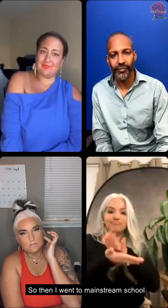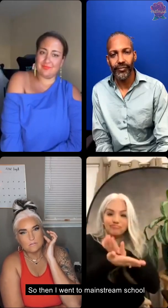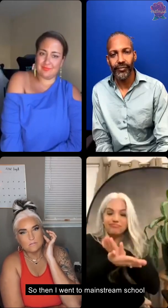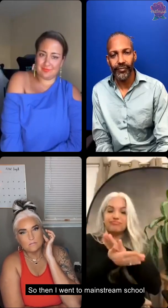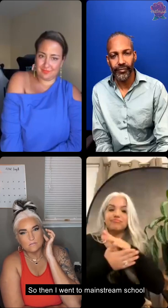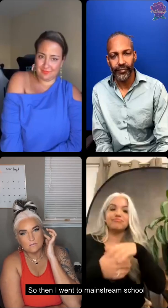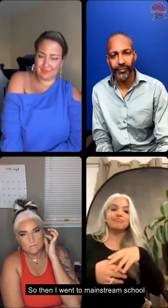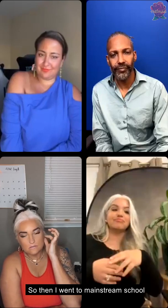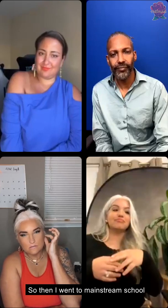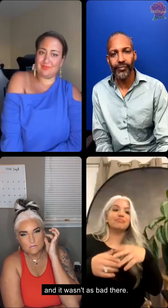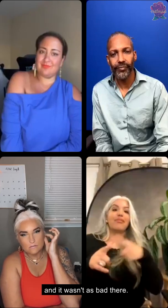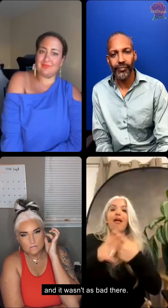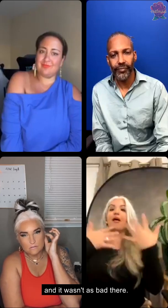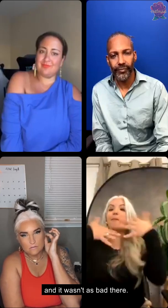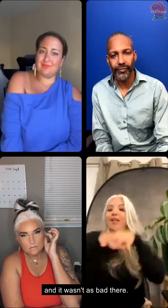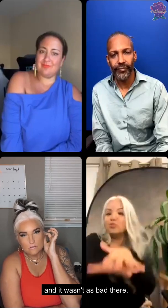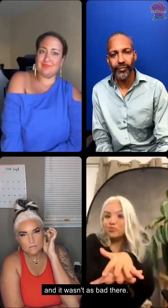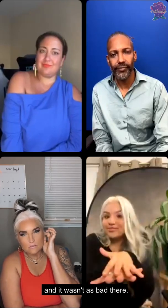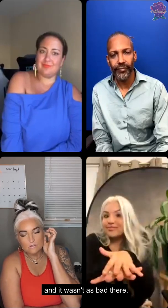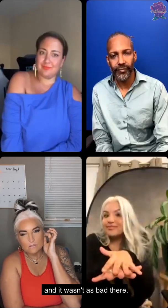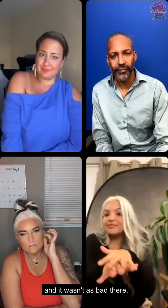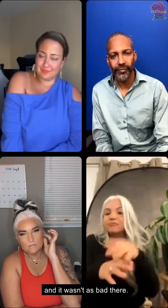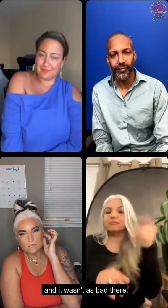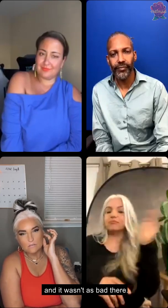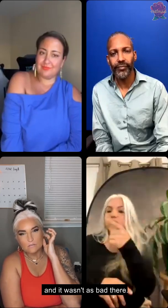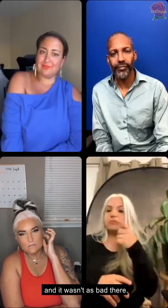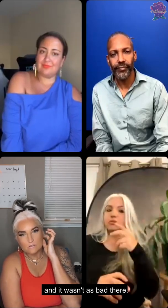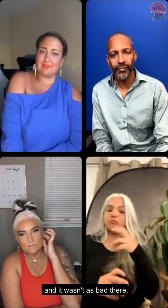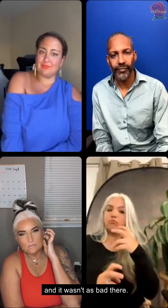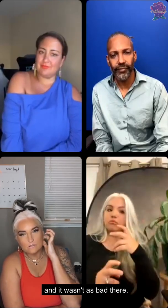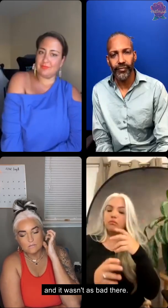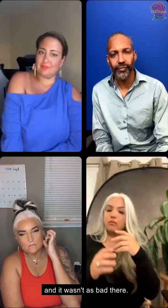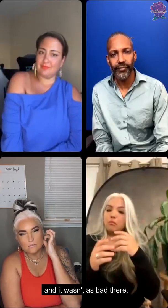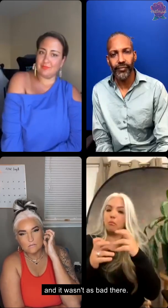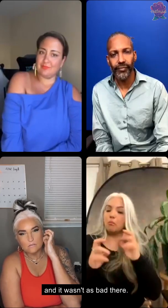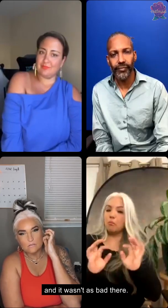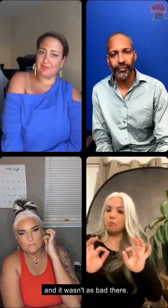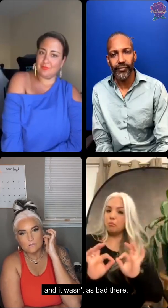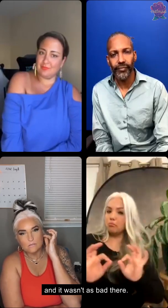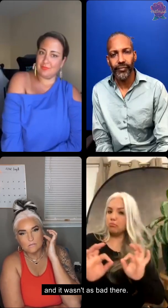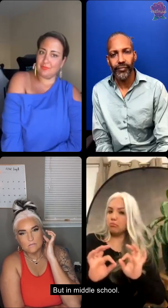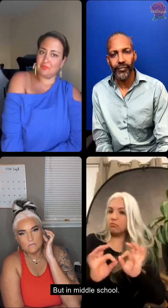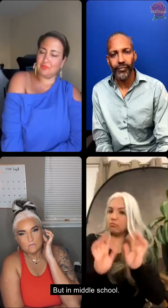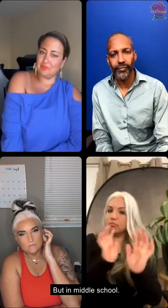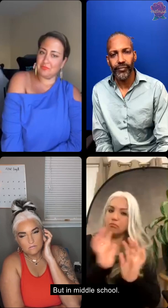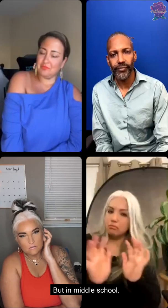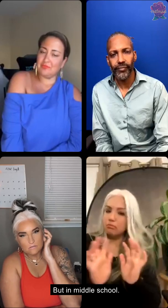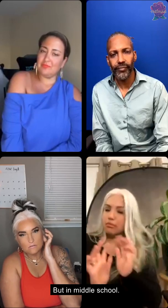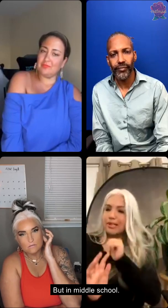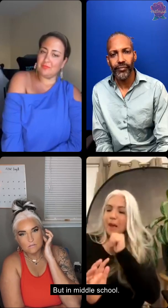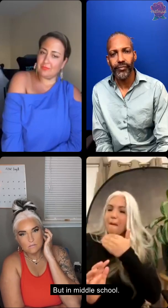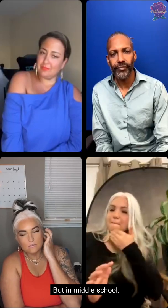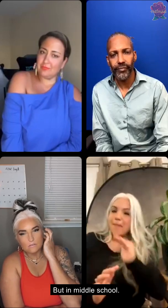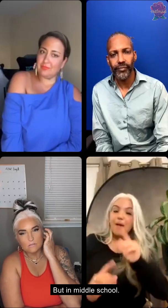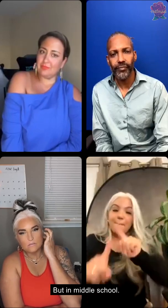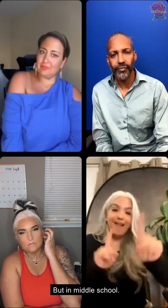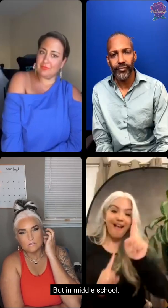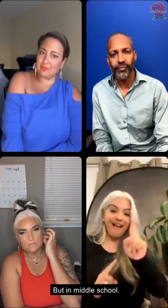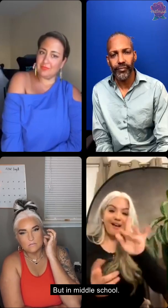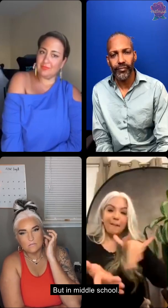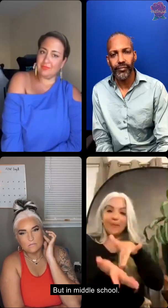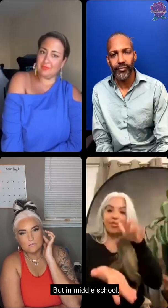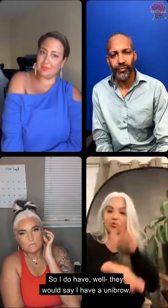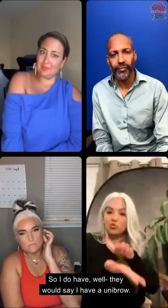So then I went to a mainstream school, and it wasn't as bad there. But in